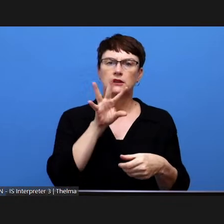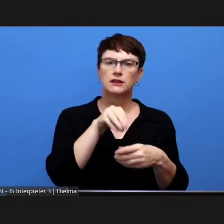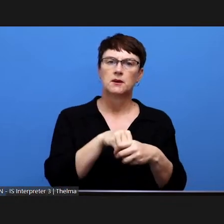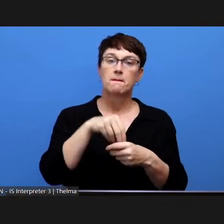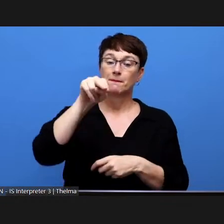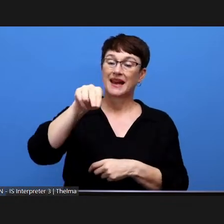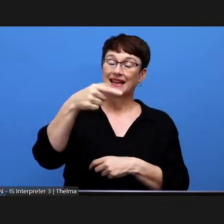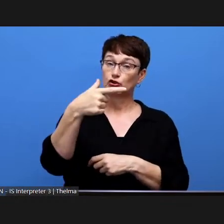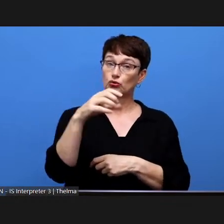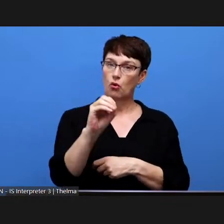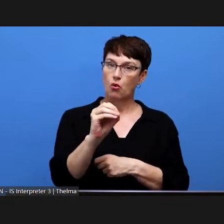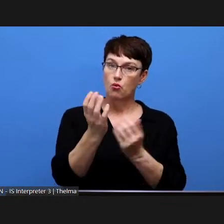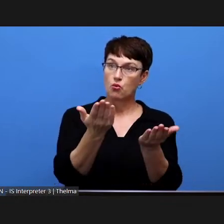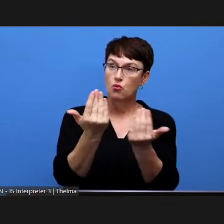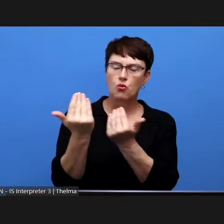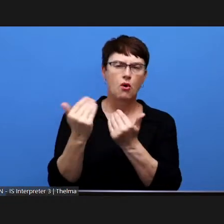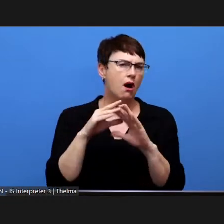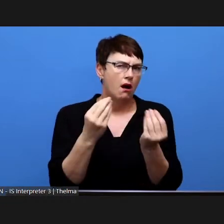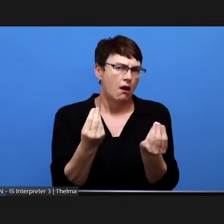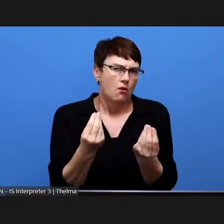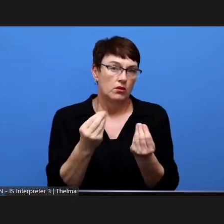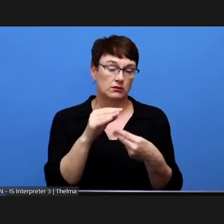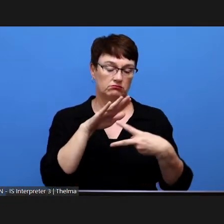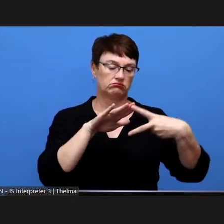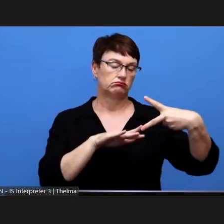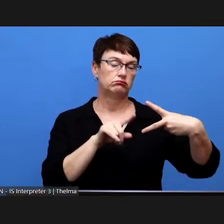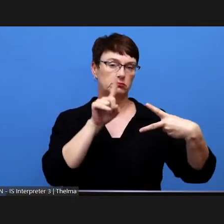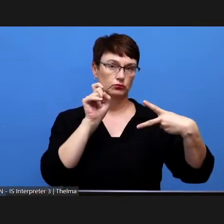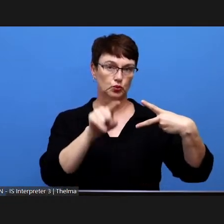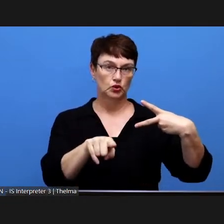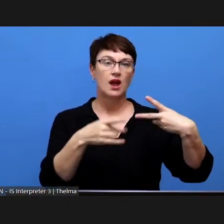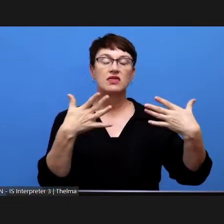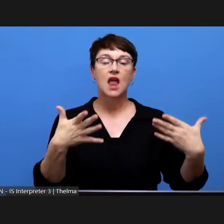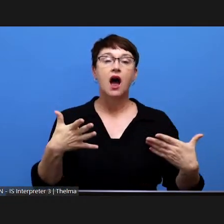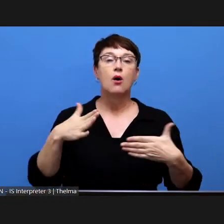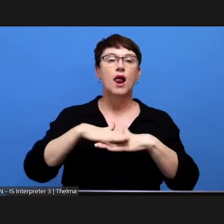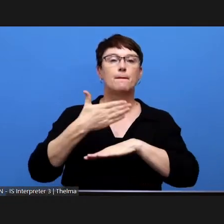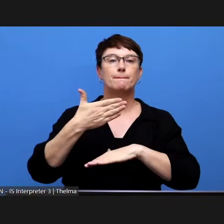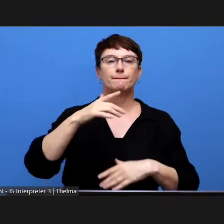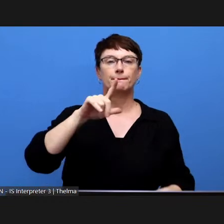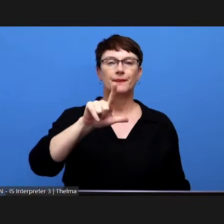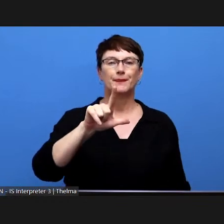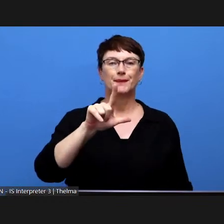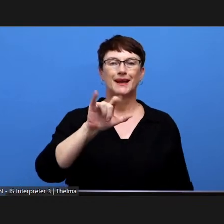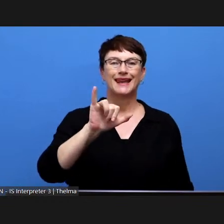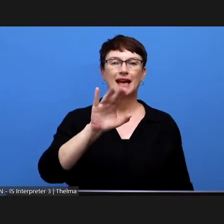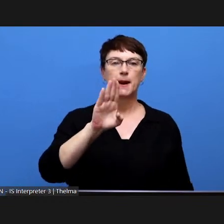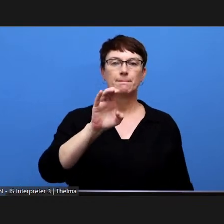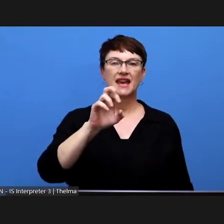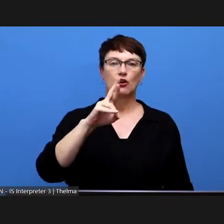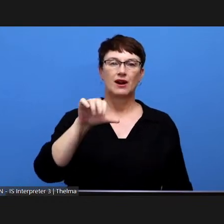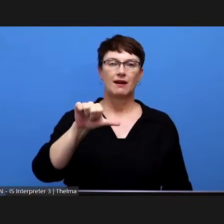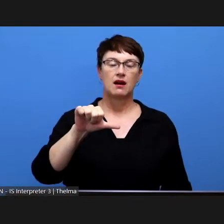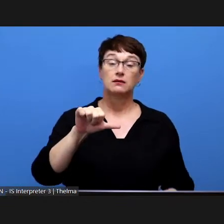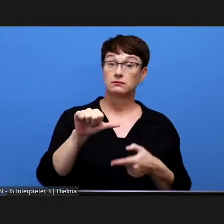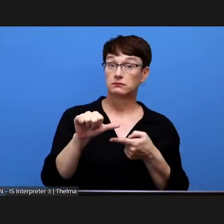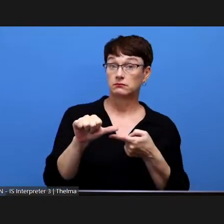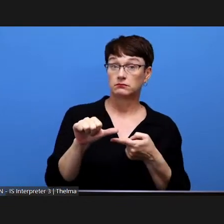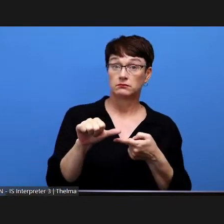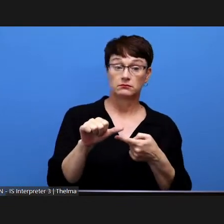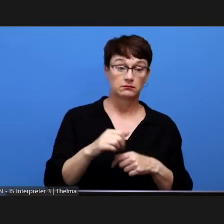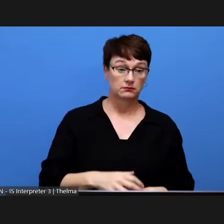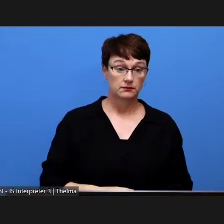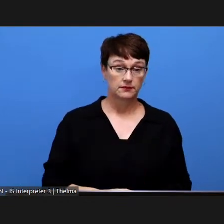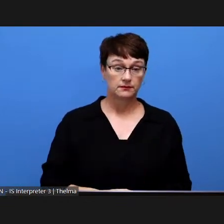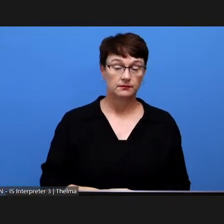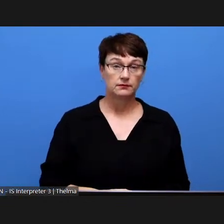inviting you to be very straightforward to your question. Liberia, after we go to the colleague upstairs, and I think there's one hand